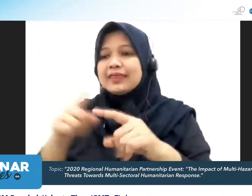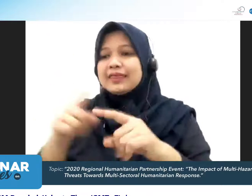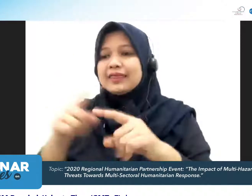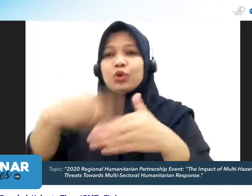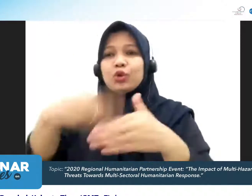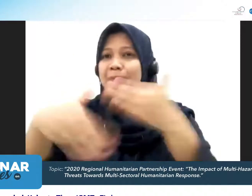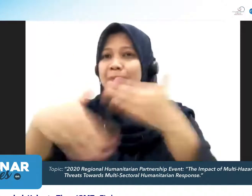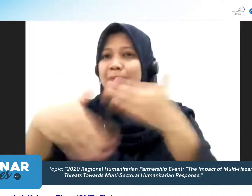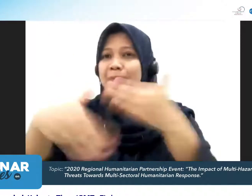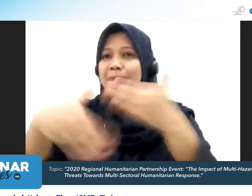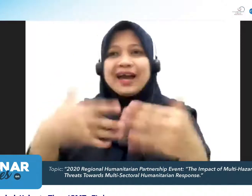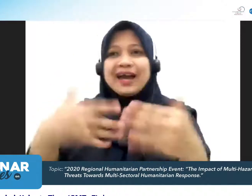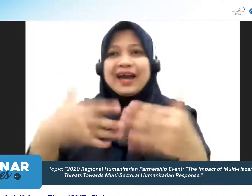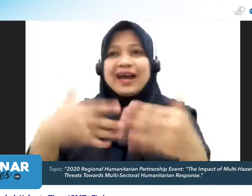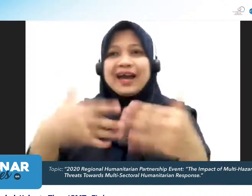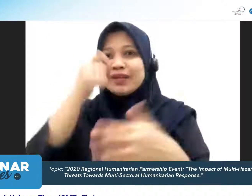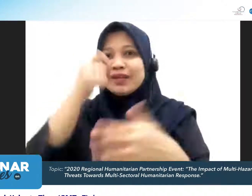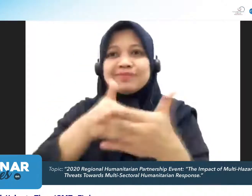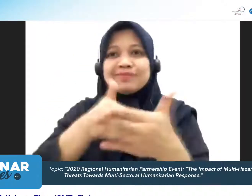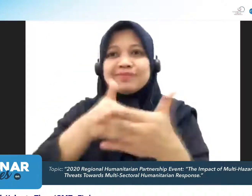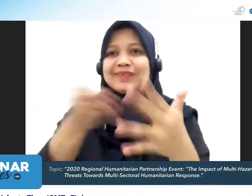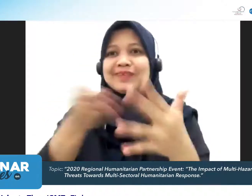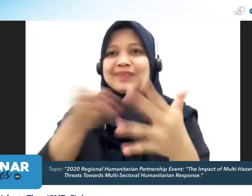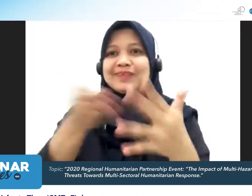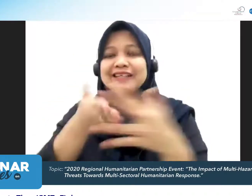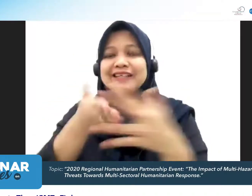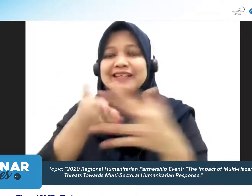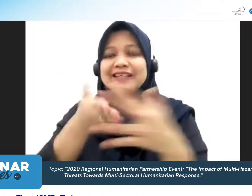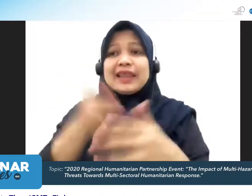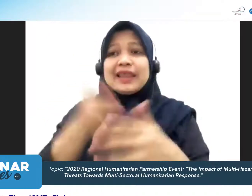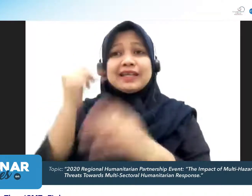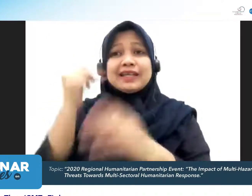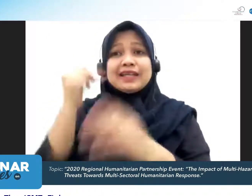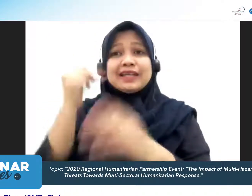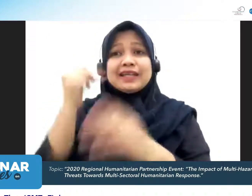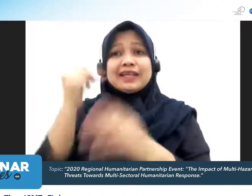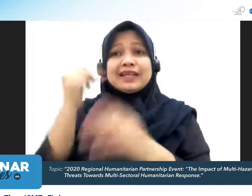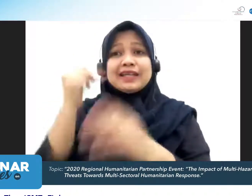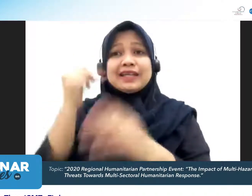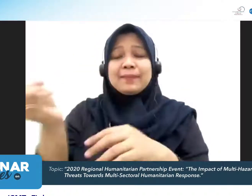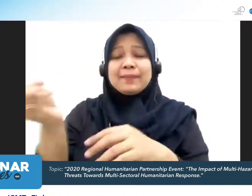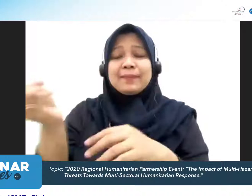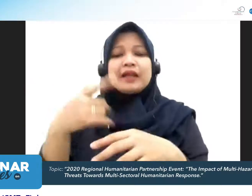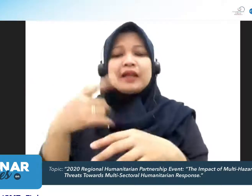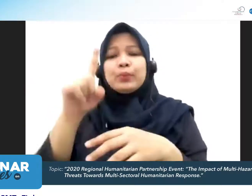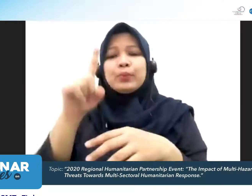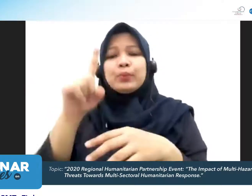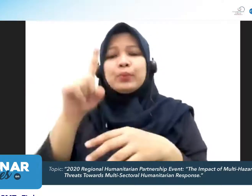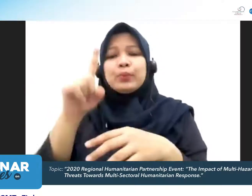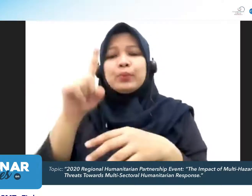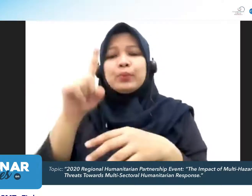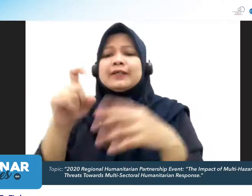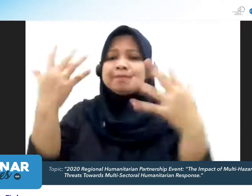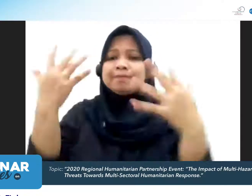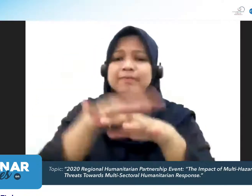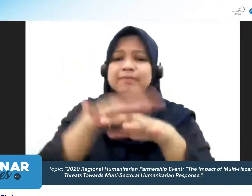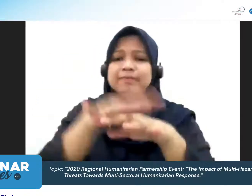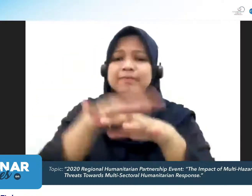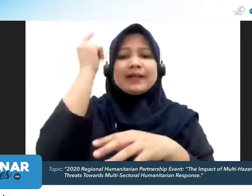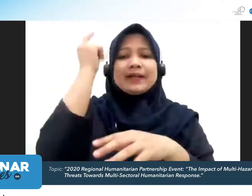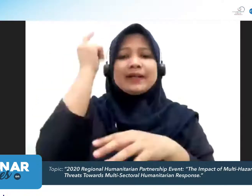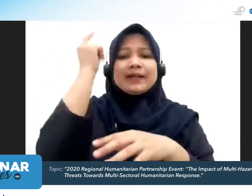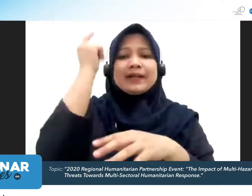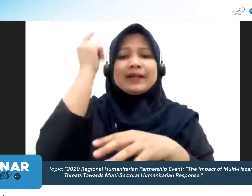affecting access. And like Marguerite was saying, highlighting the mainstreaming of the core emergency preparedness along that